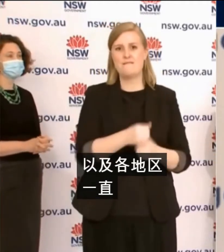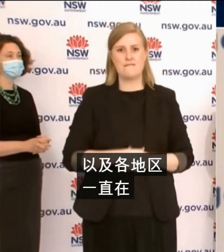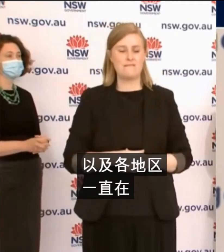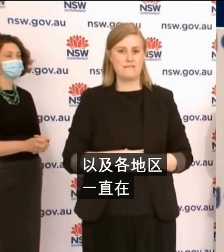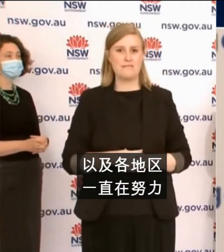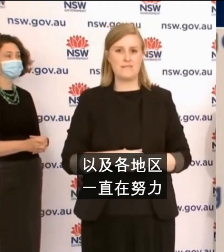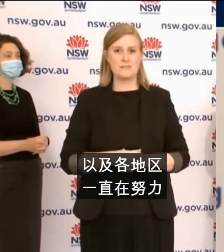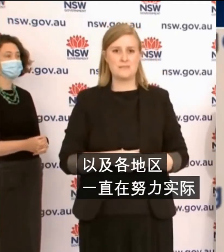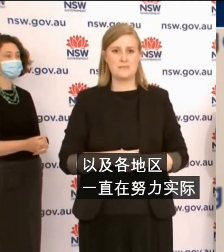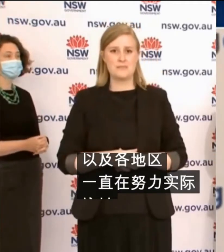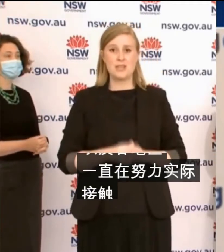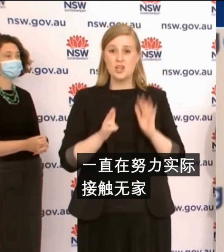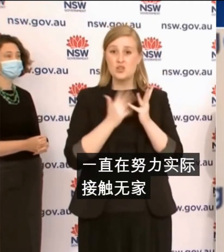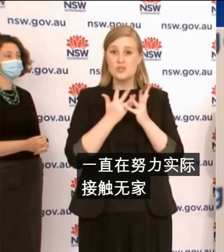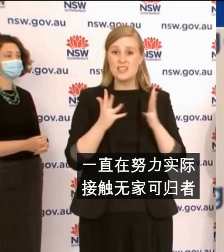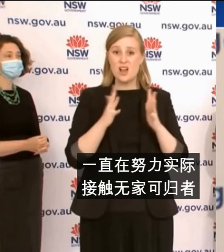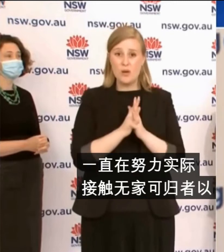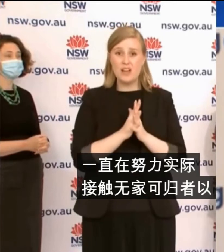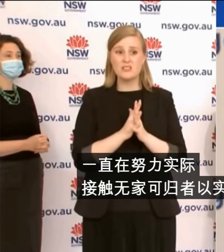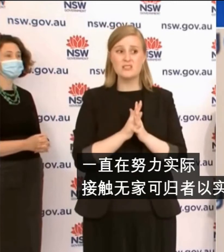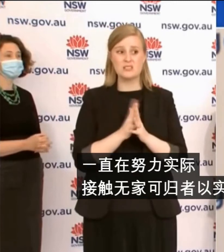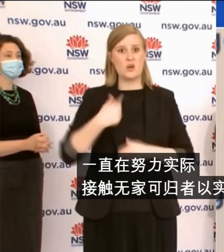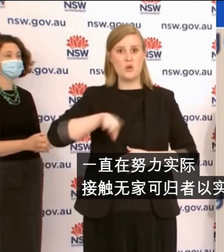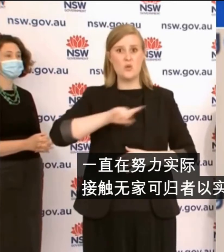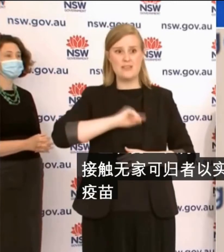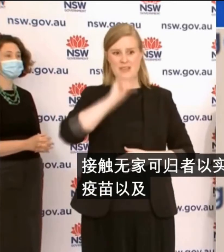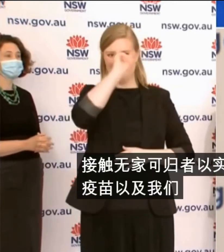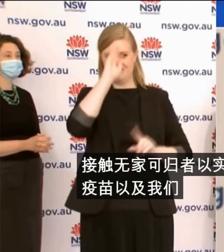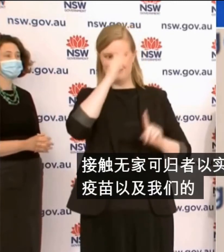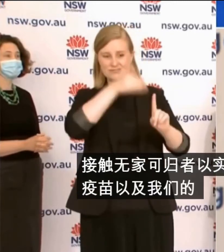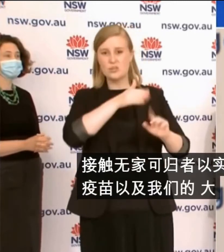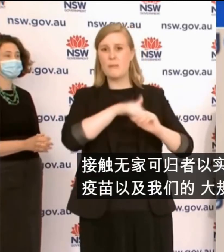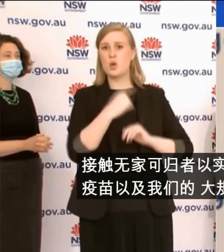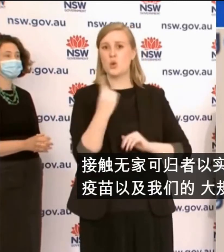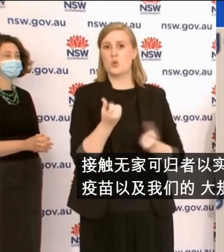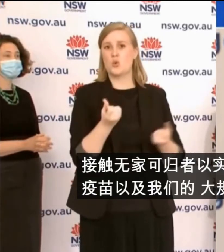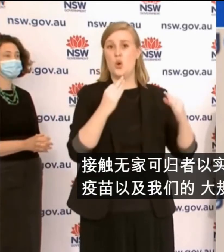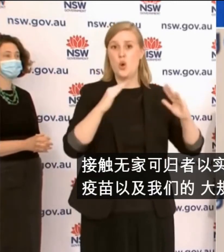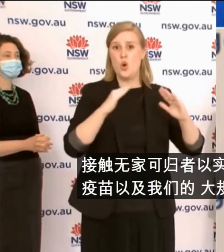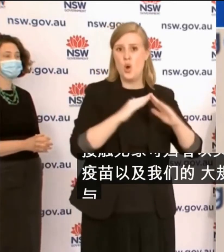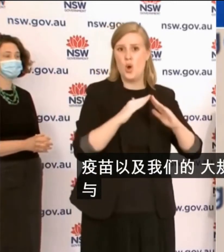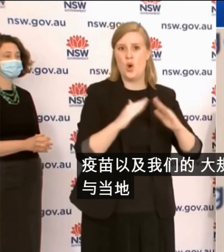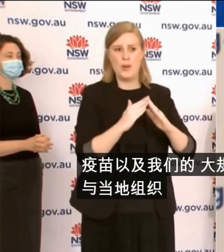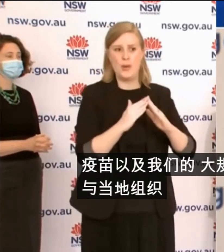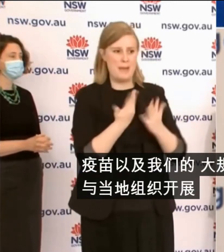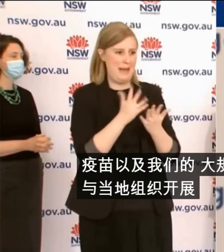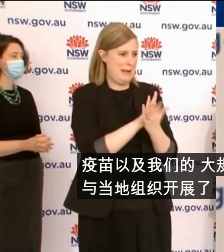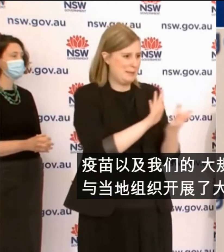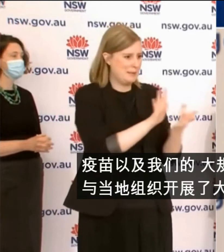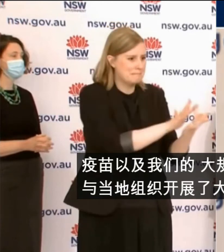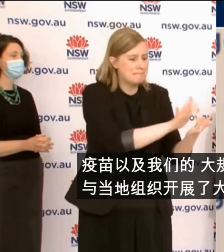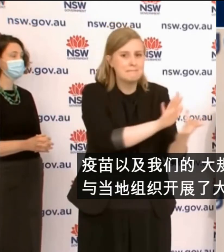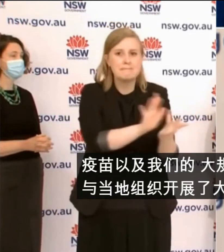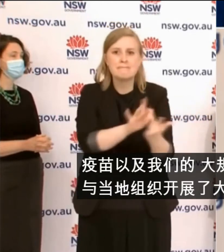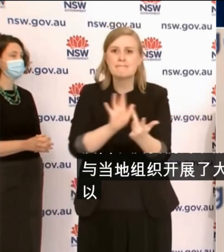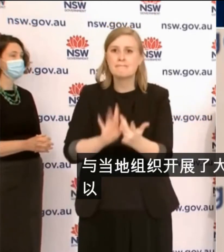been putting in place to actually reach out to homeless, to actually deliver vaccine as well as our mass vaccination. There's been a lot of